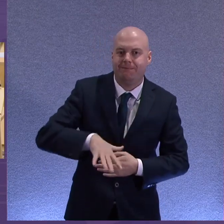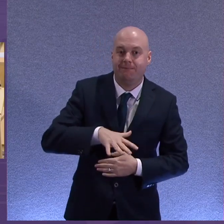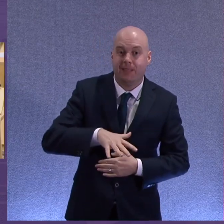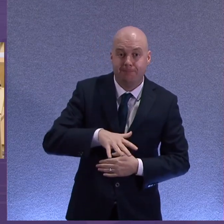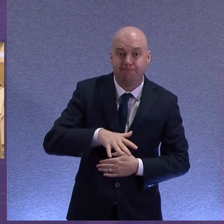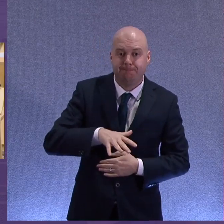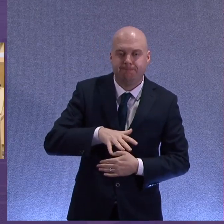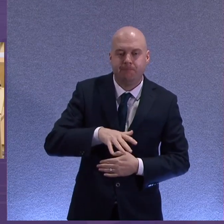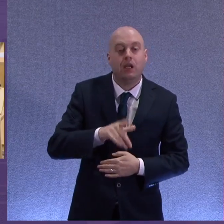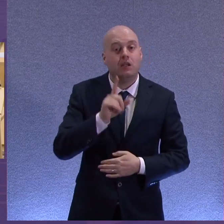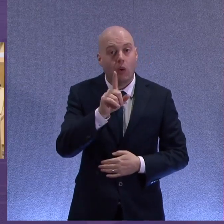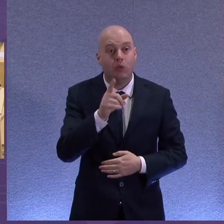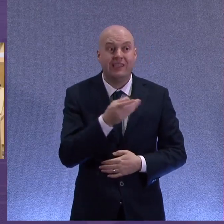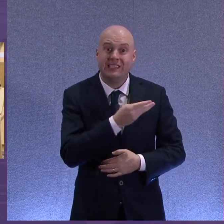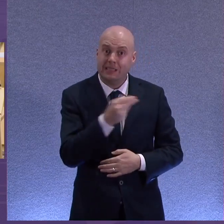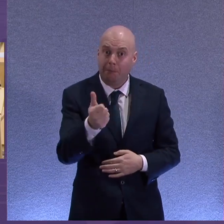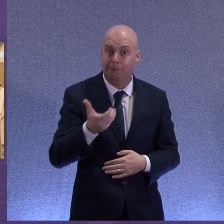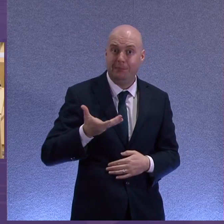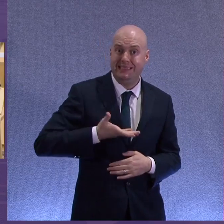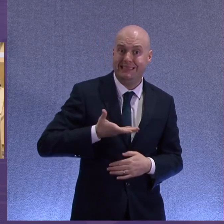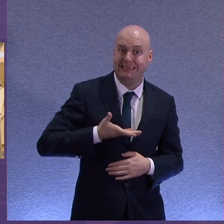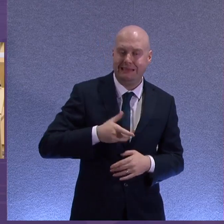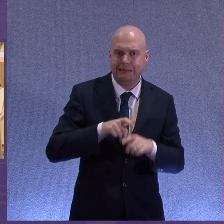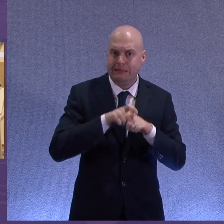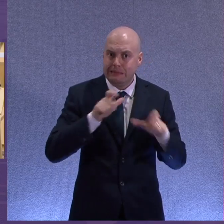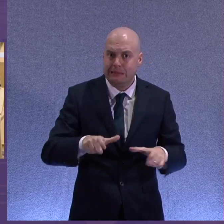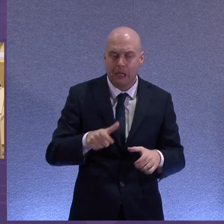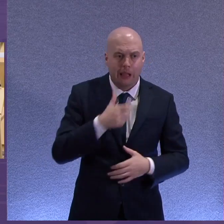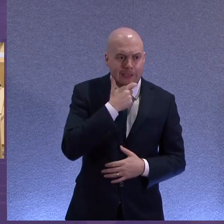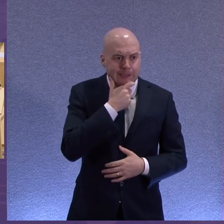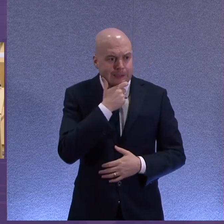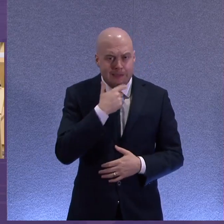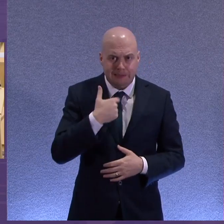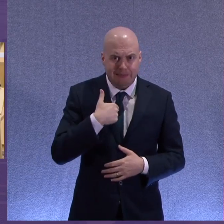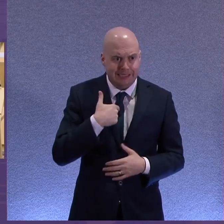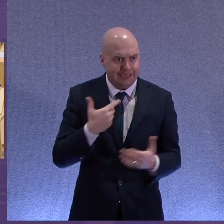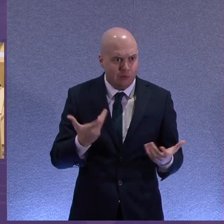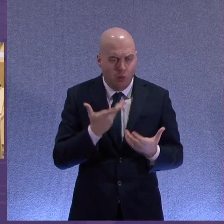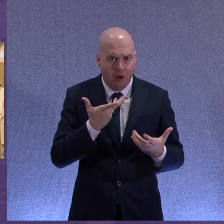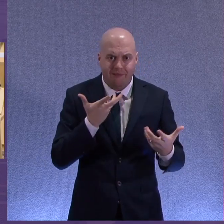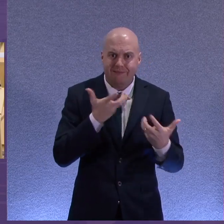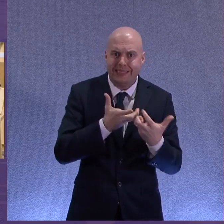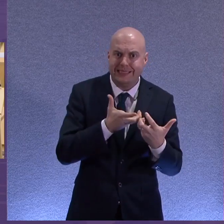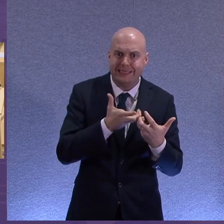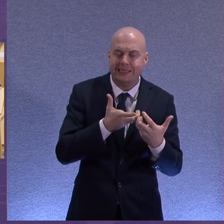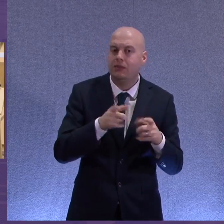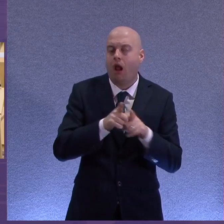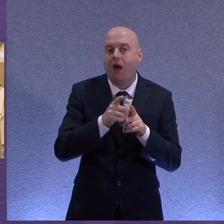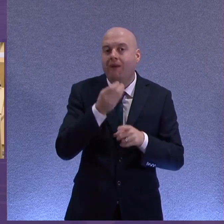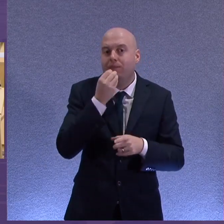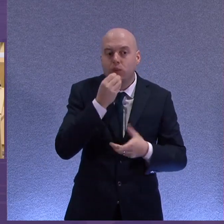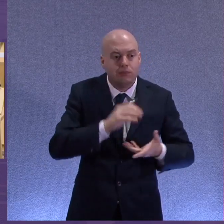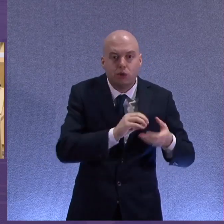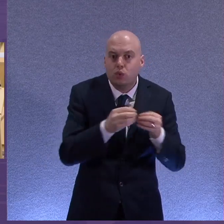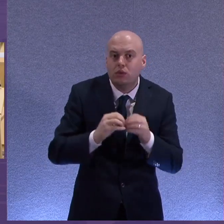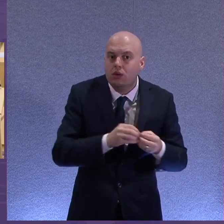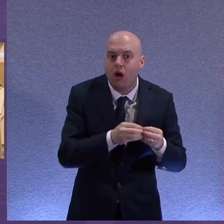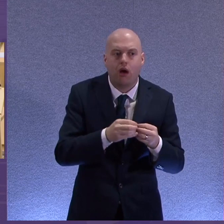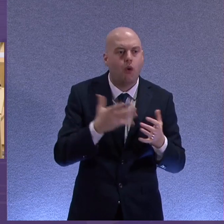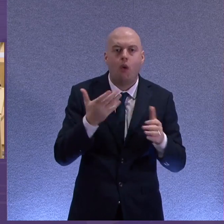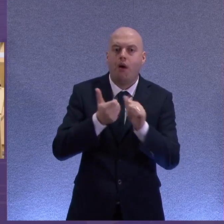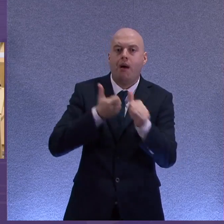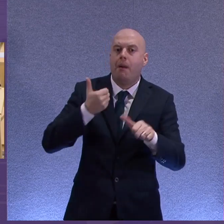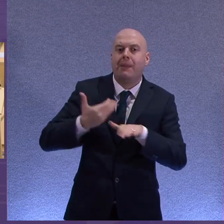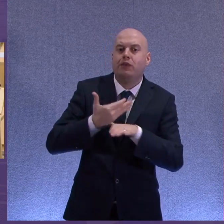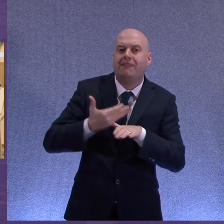neatly into any of those categories, manufacturers and food producers, for example. For these businesses, the advice, which is